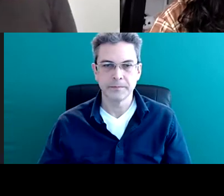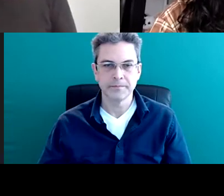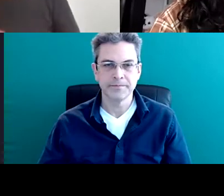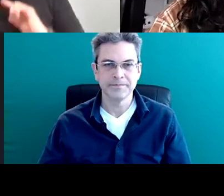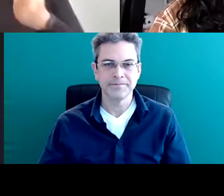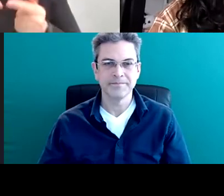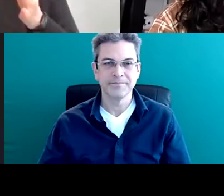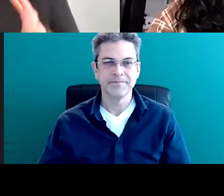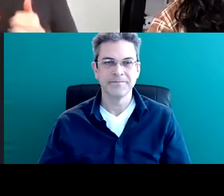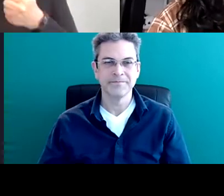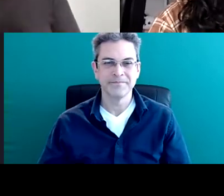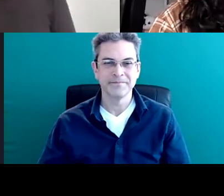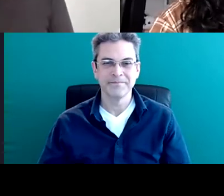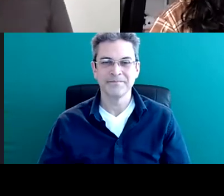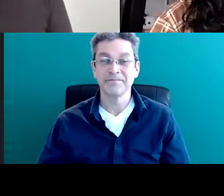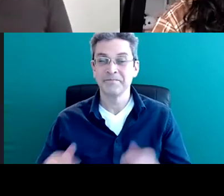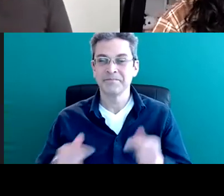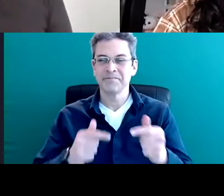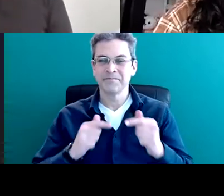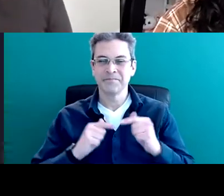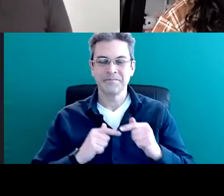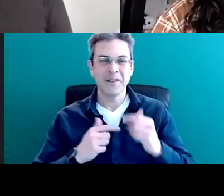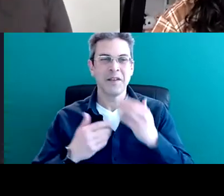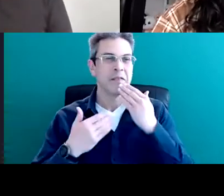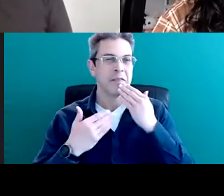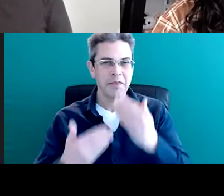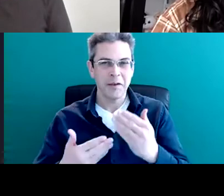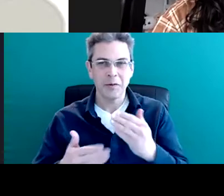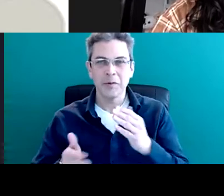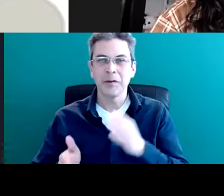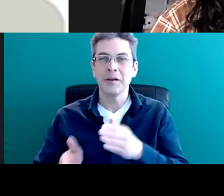Thank you so much, Imani. Up next, we have Aisha.